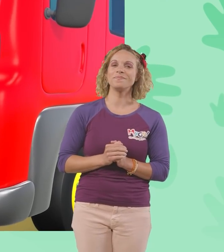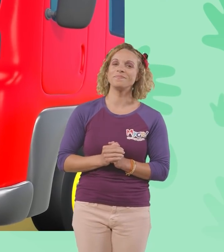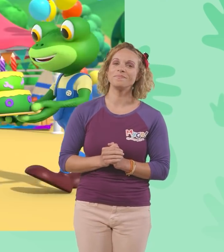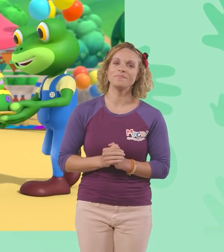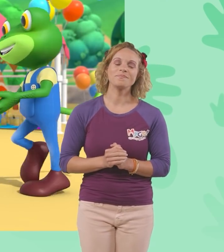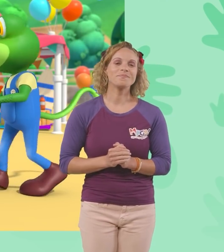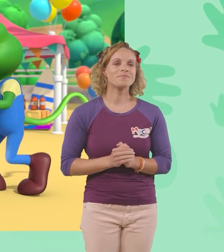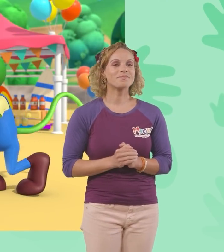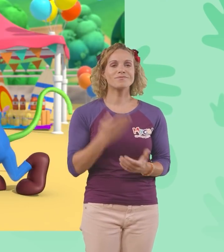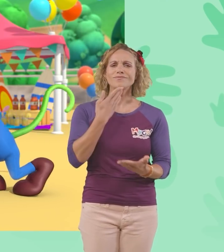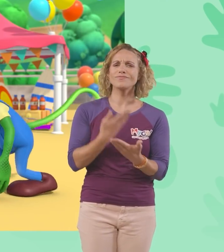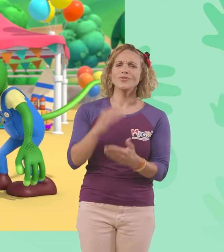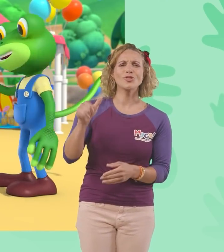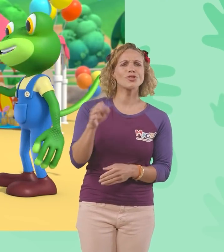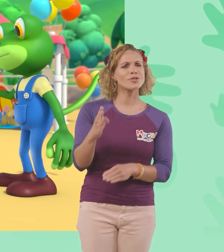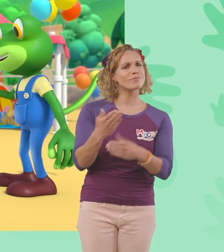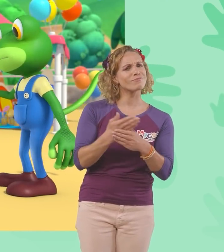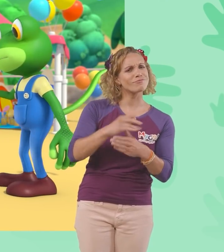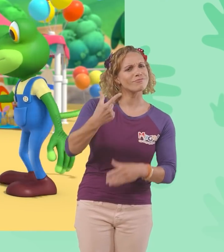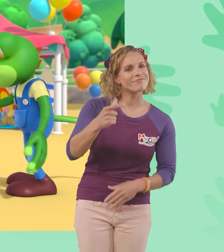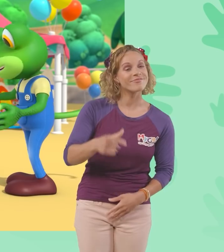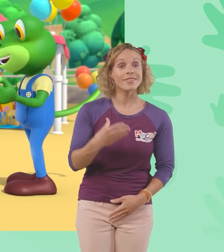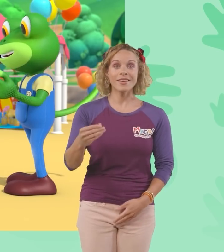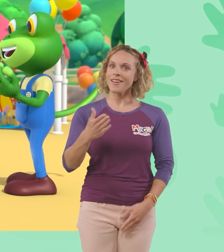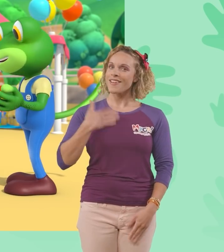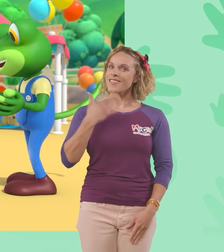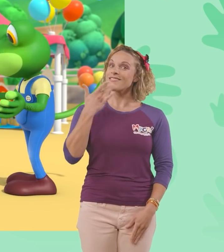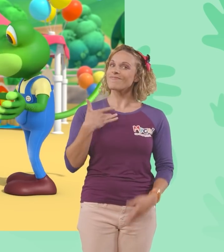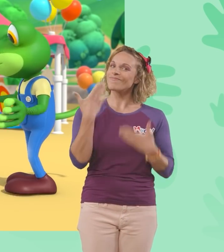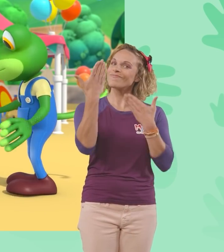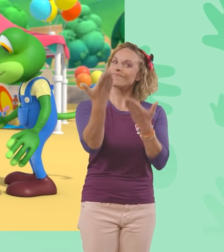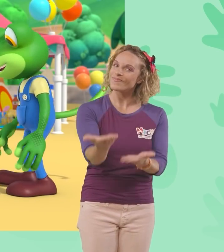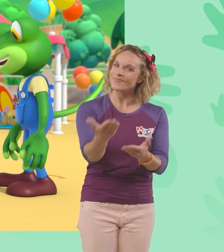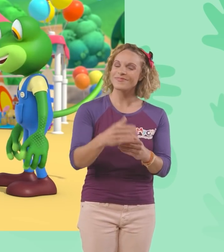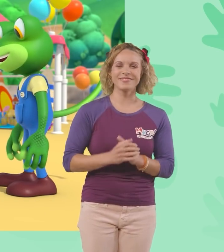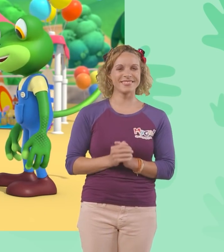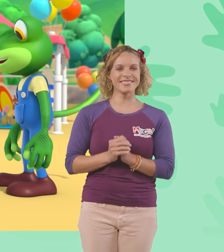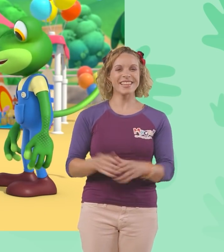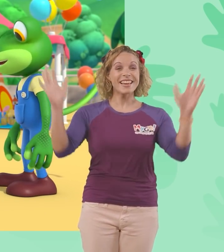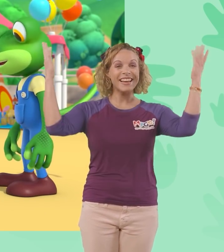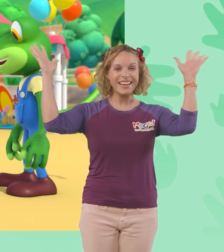Well done for sharing, Green. And happy birthday to you.